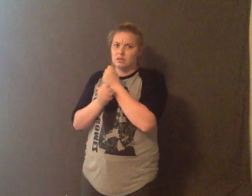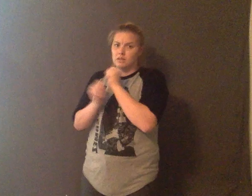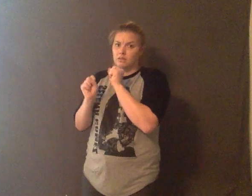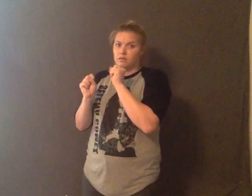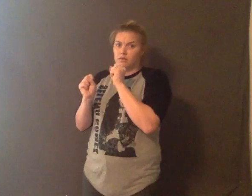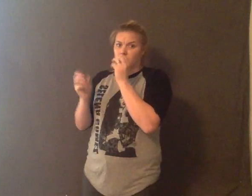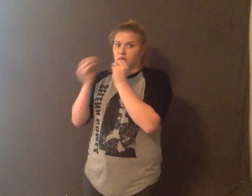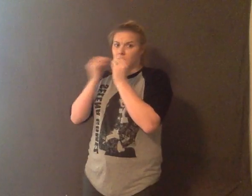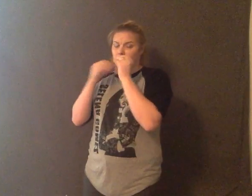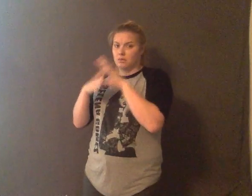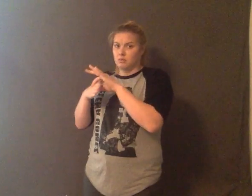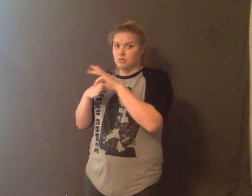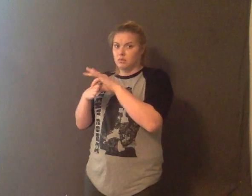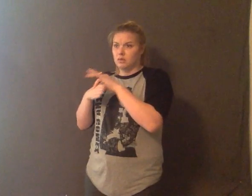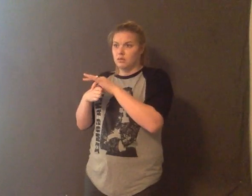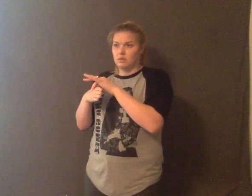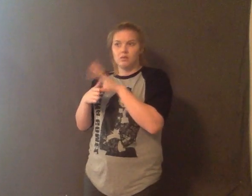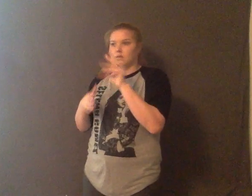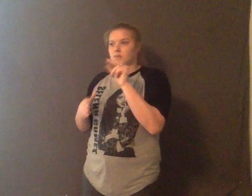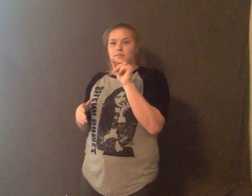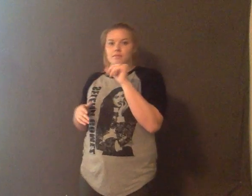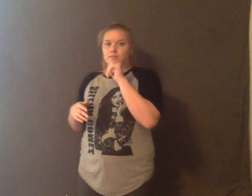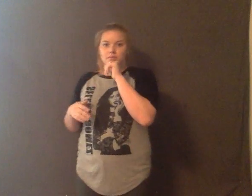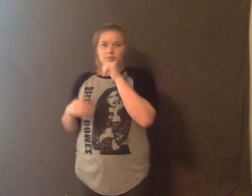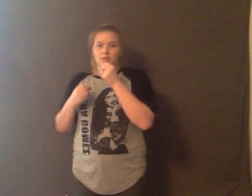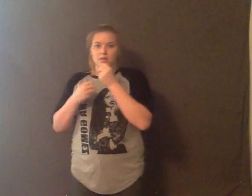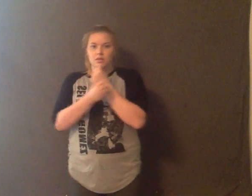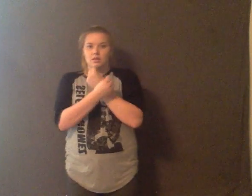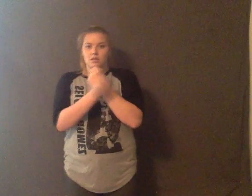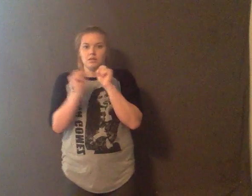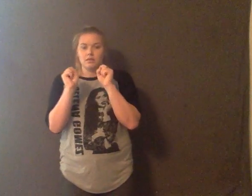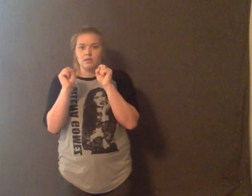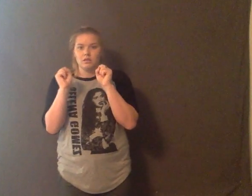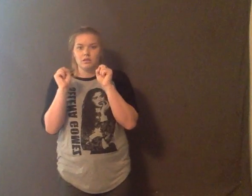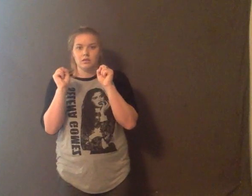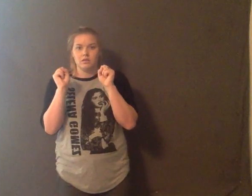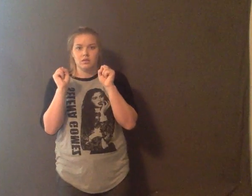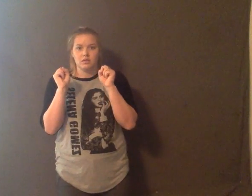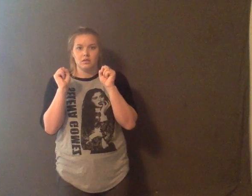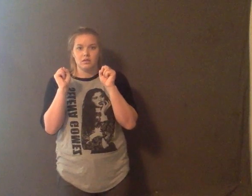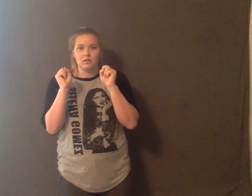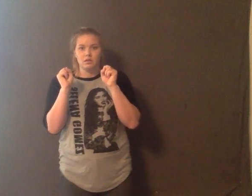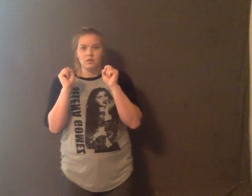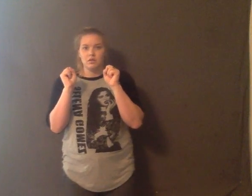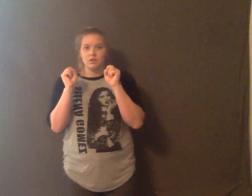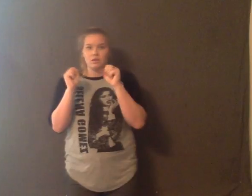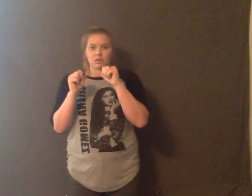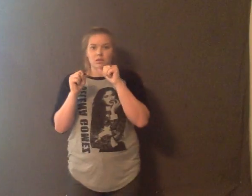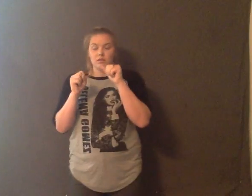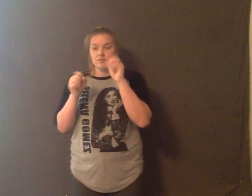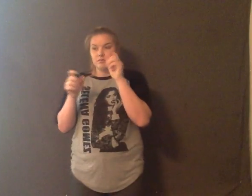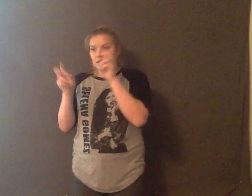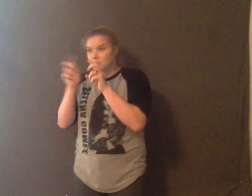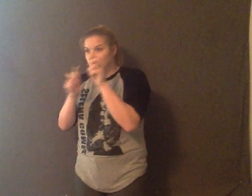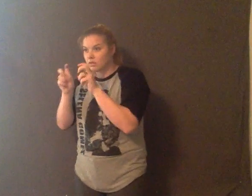safe to eat it because of the fact how the line speeds are increasing, and also our inspectors are not well trained enough. At the present